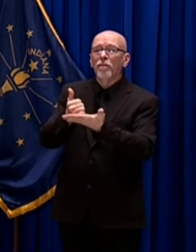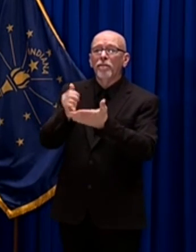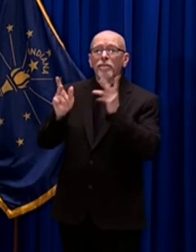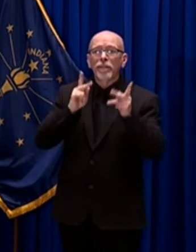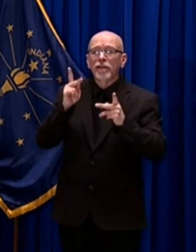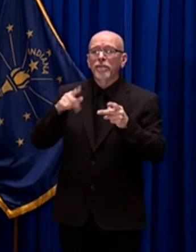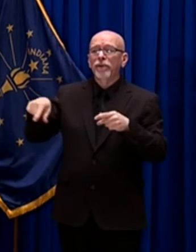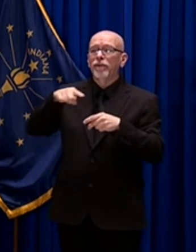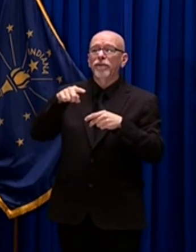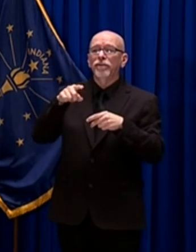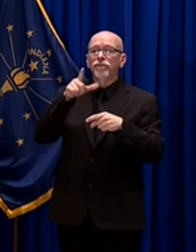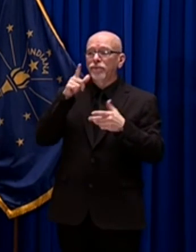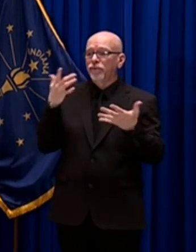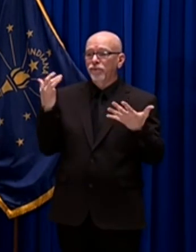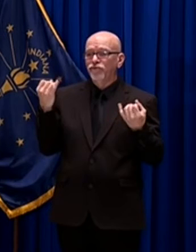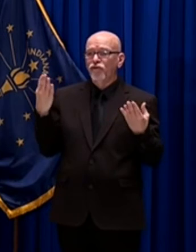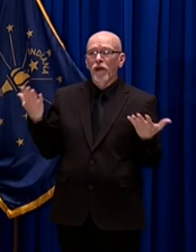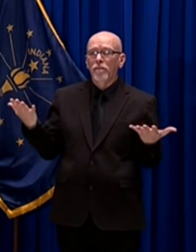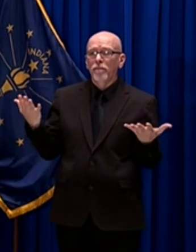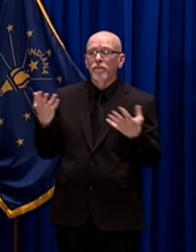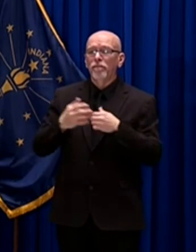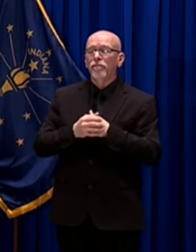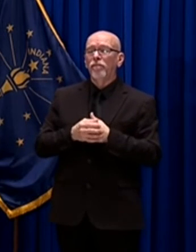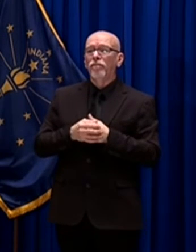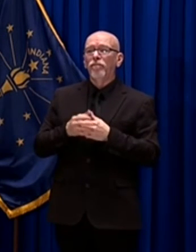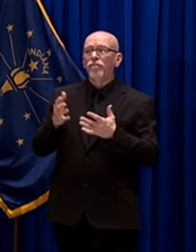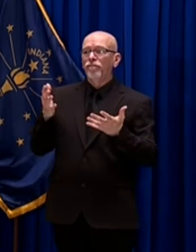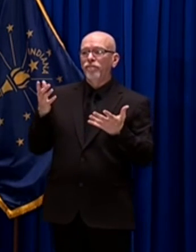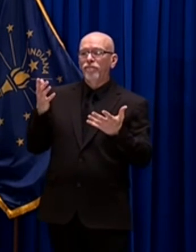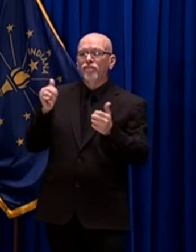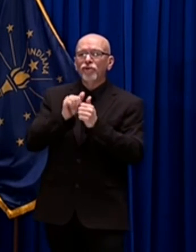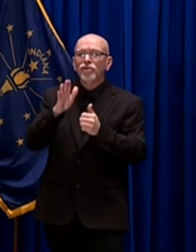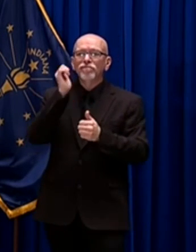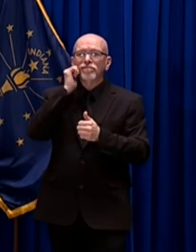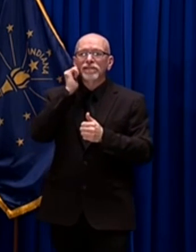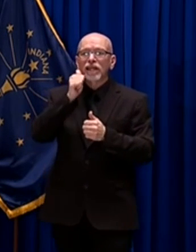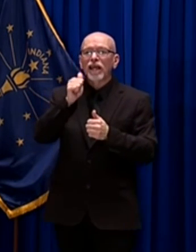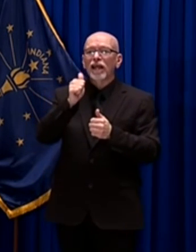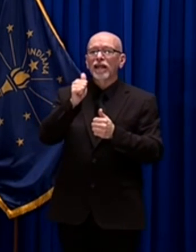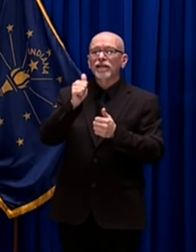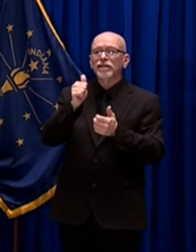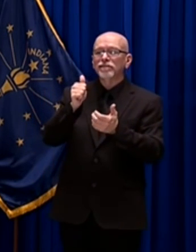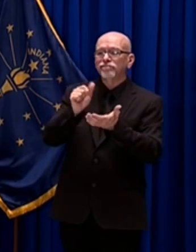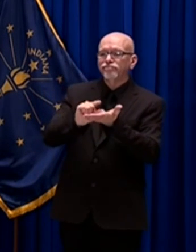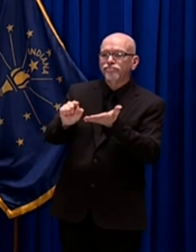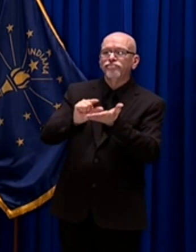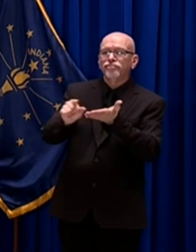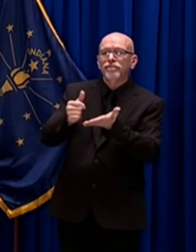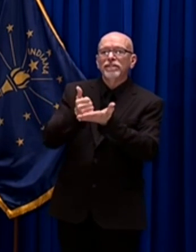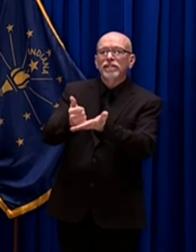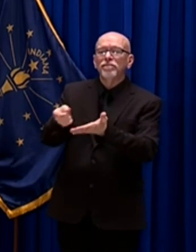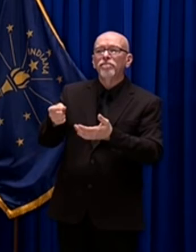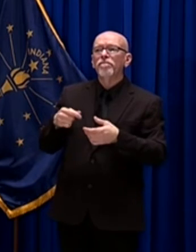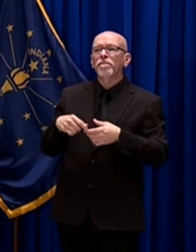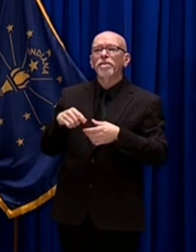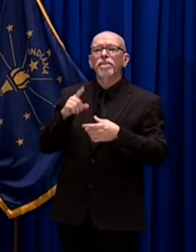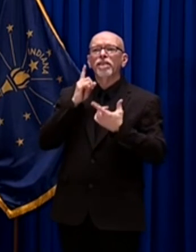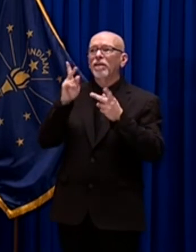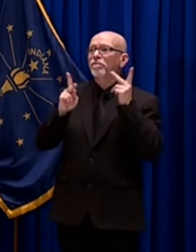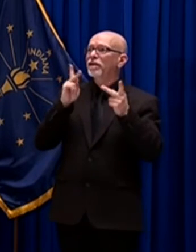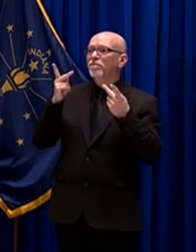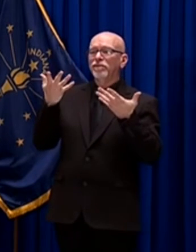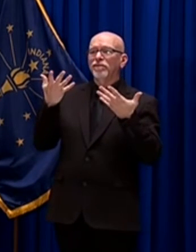people who are out of work with a daily stipend. These are folks that are coming out of the